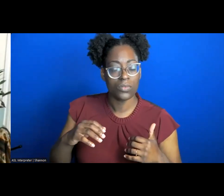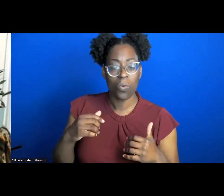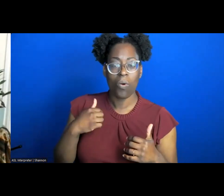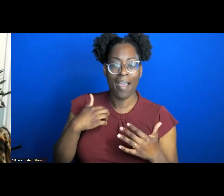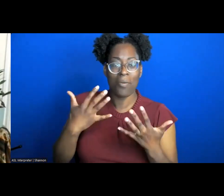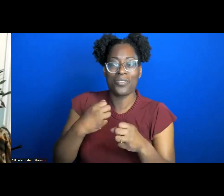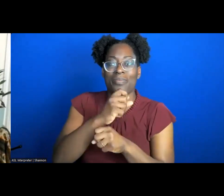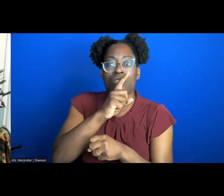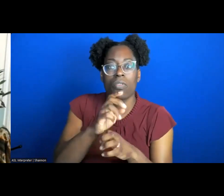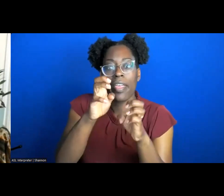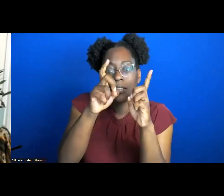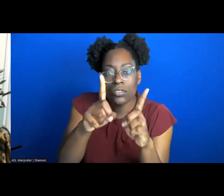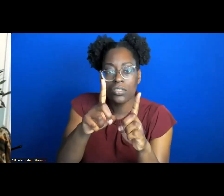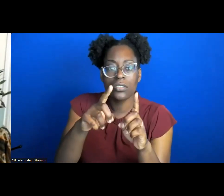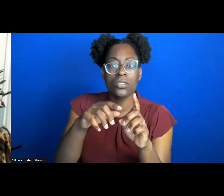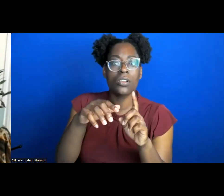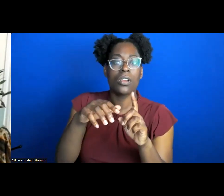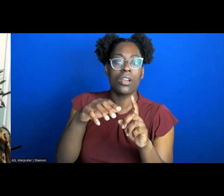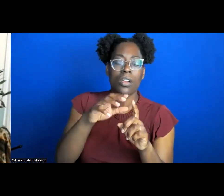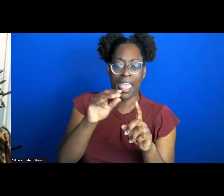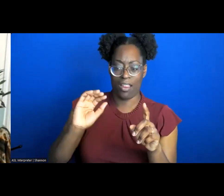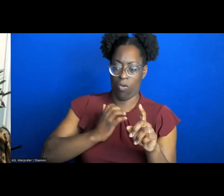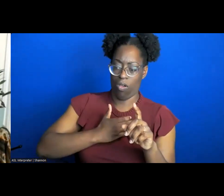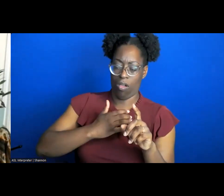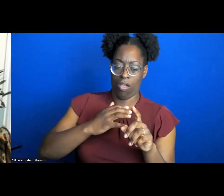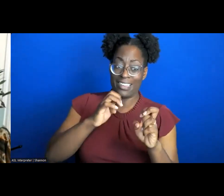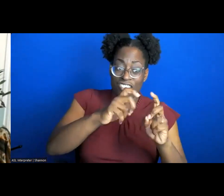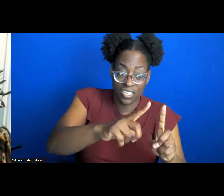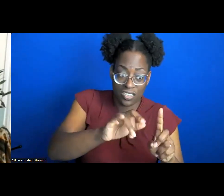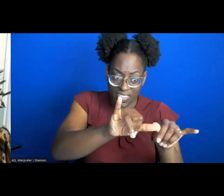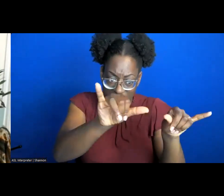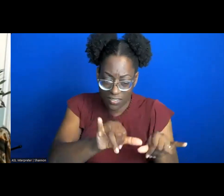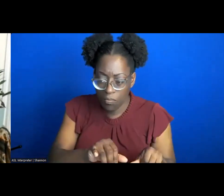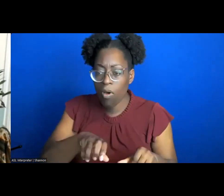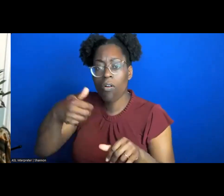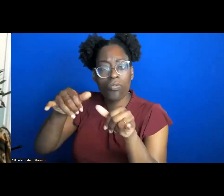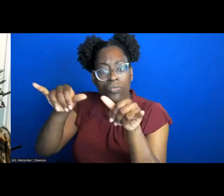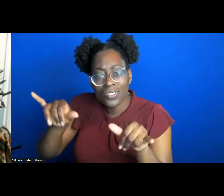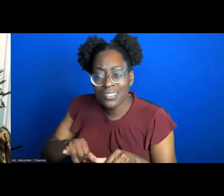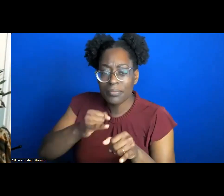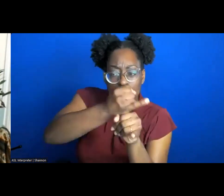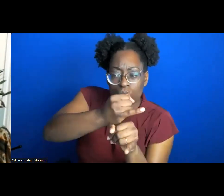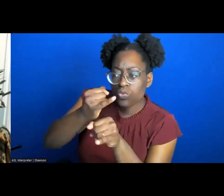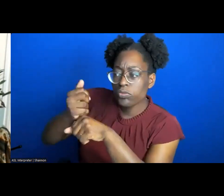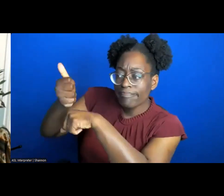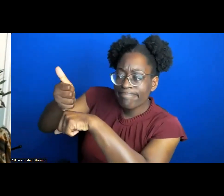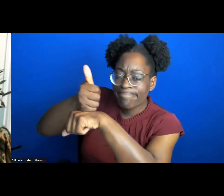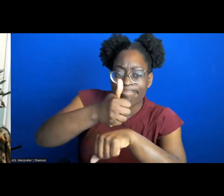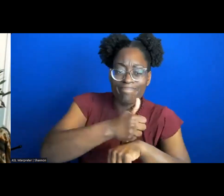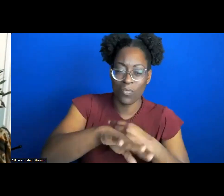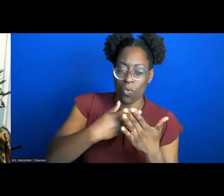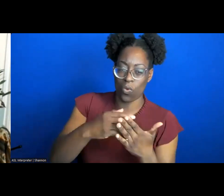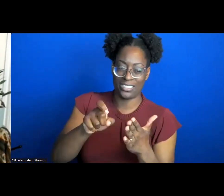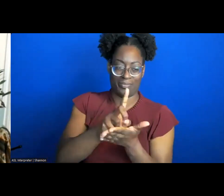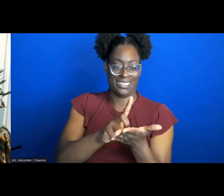must preserve and amplify their full humanity from birth on. It also means that everyone who touches